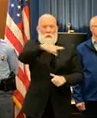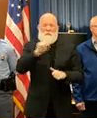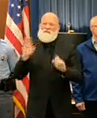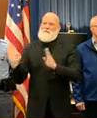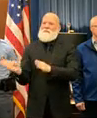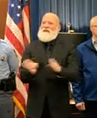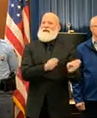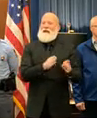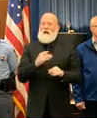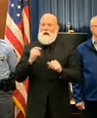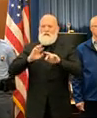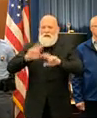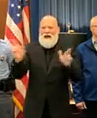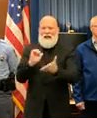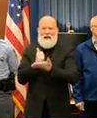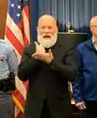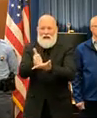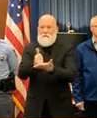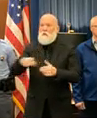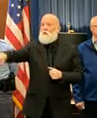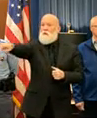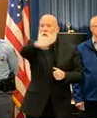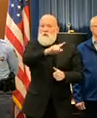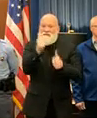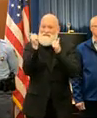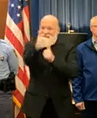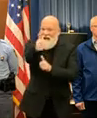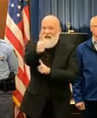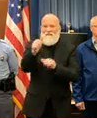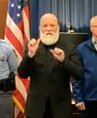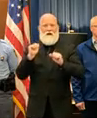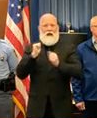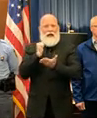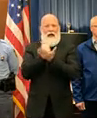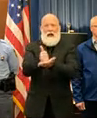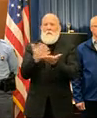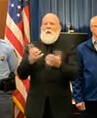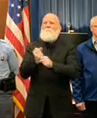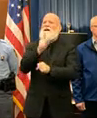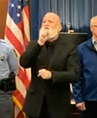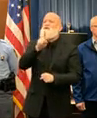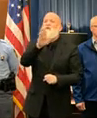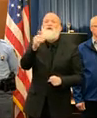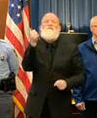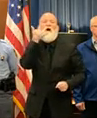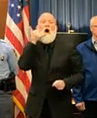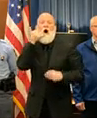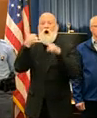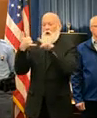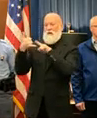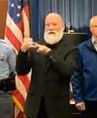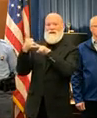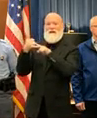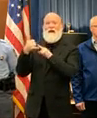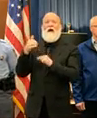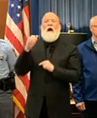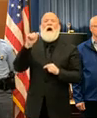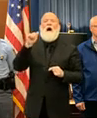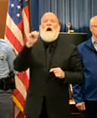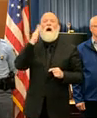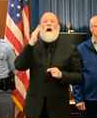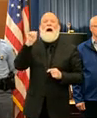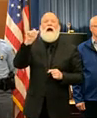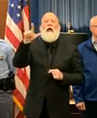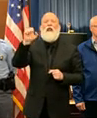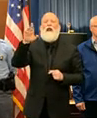to prepare yourself, make sure you got your WIA alerts on. If you take your cell phone out, make sure you're able to receive alerts during